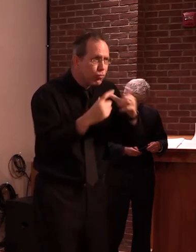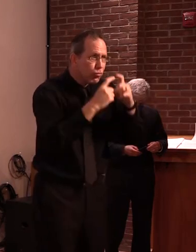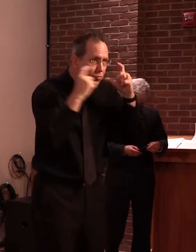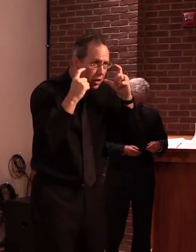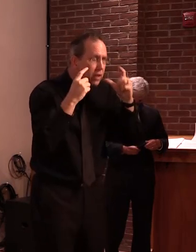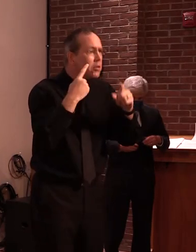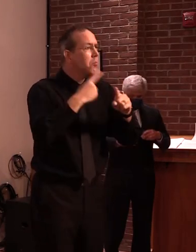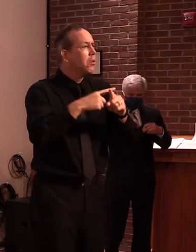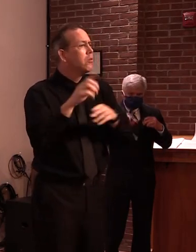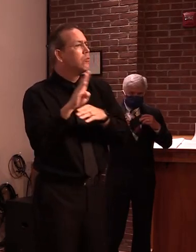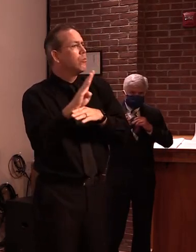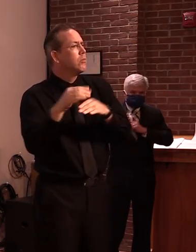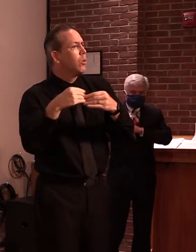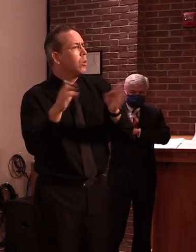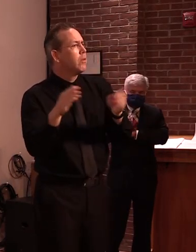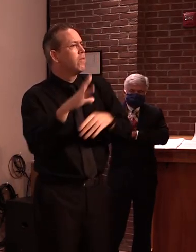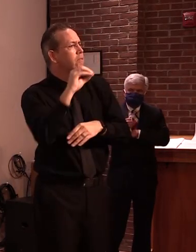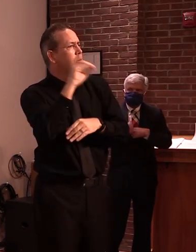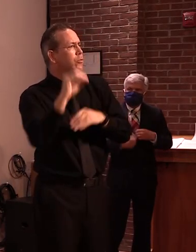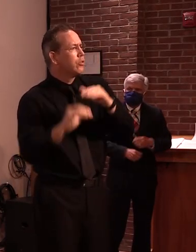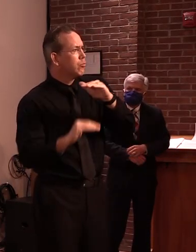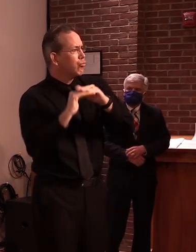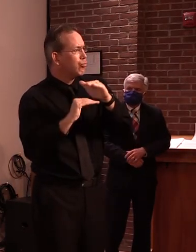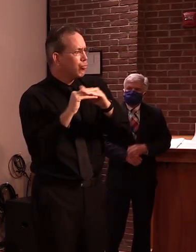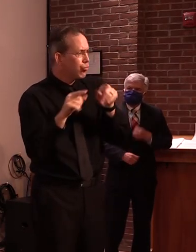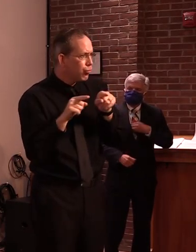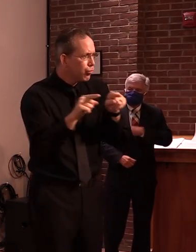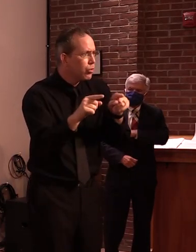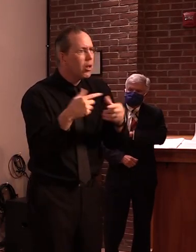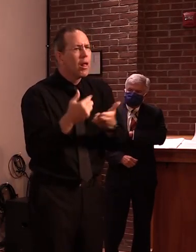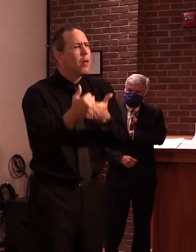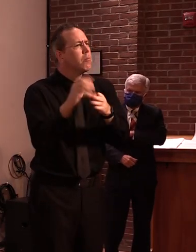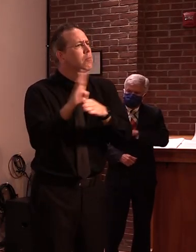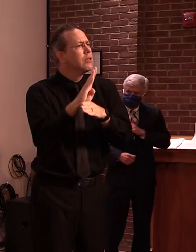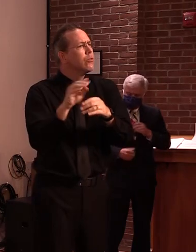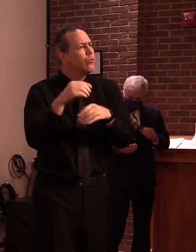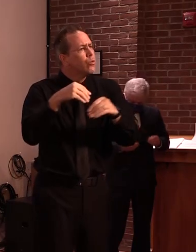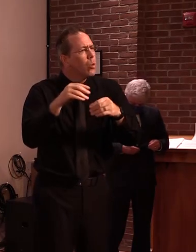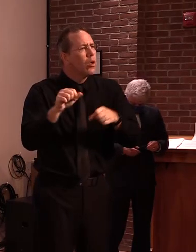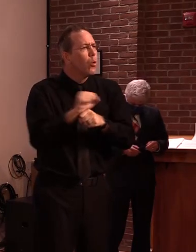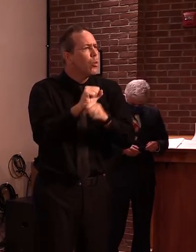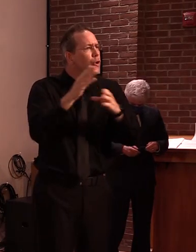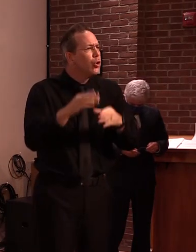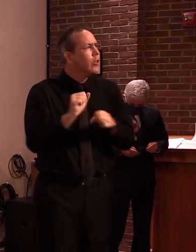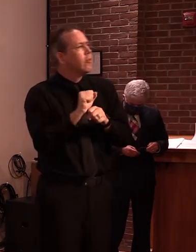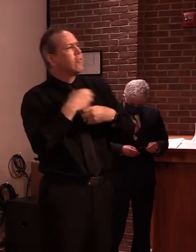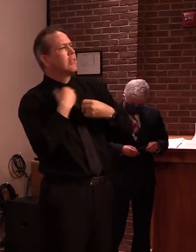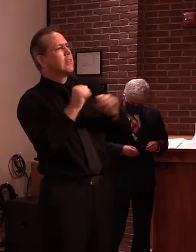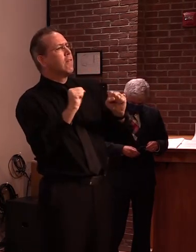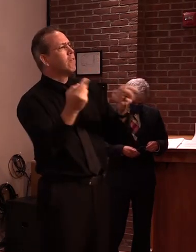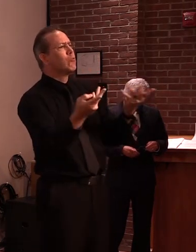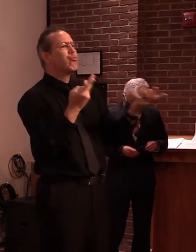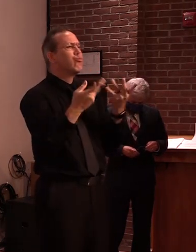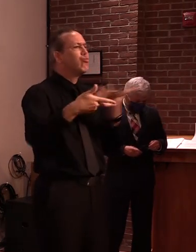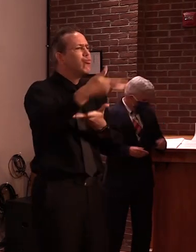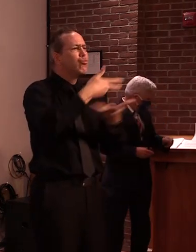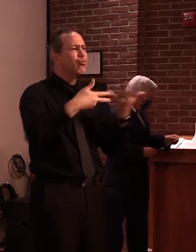retailers and their hardworking employees, many of whom have been working on the front lines since the pandemic